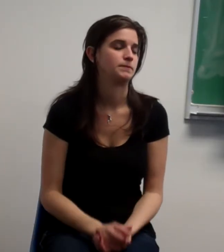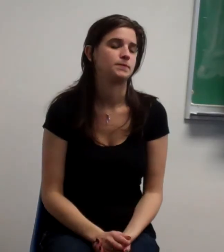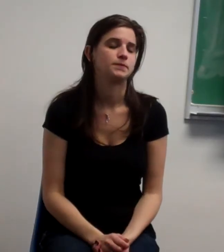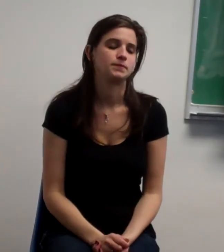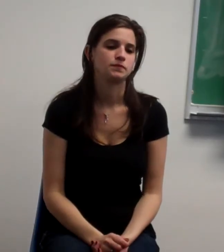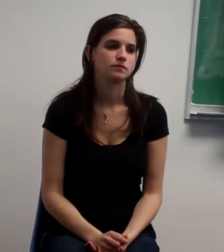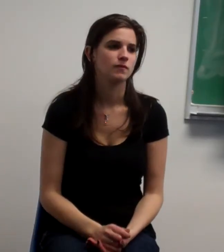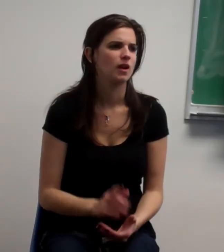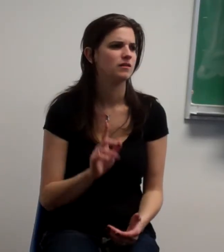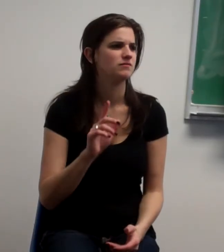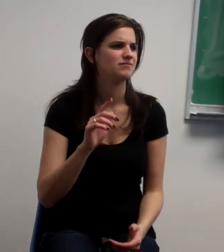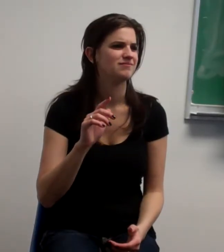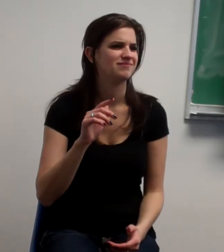What else? Are there other questions?